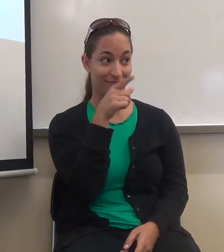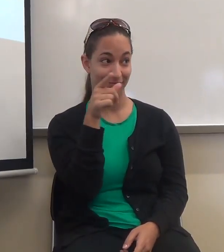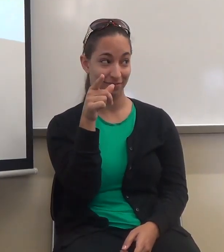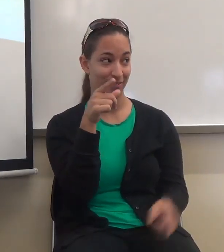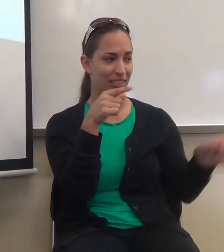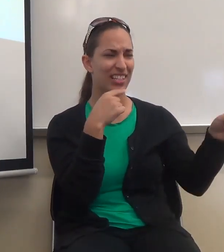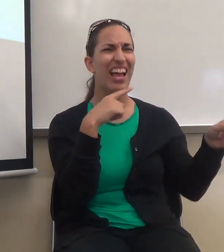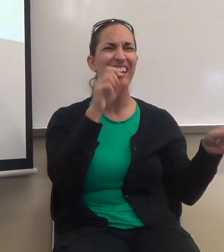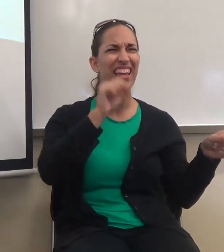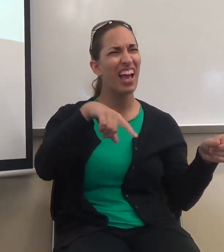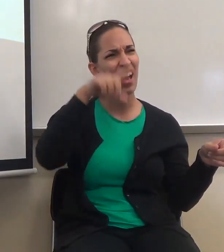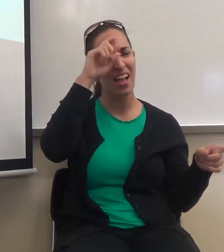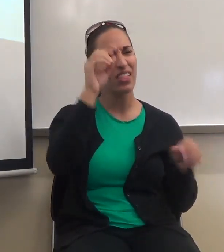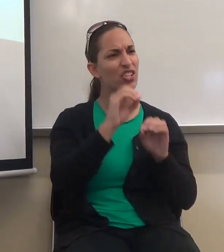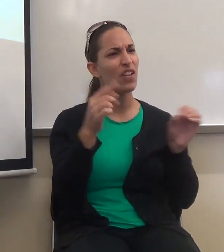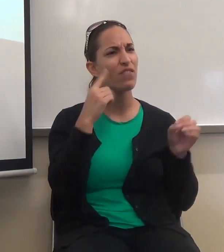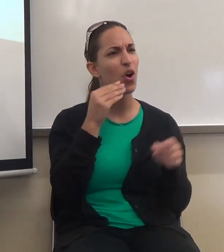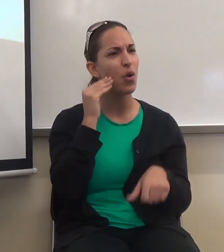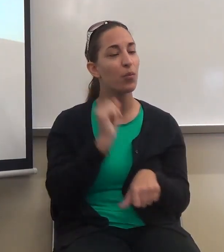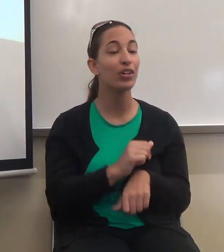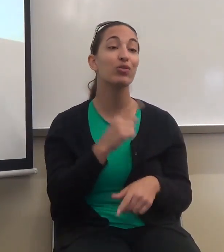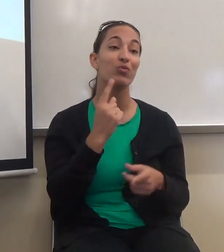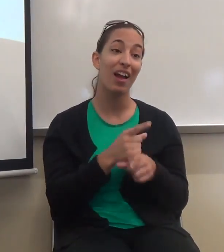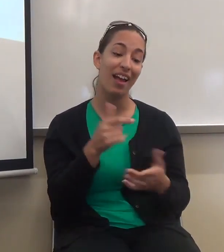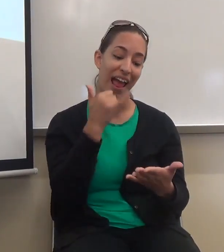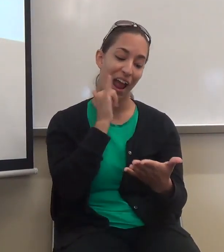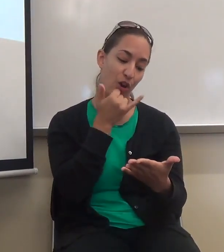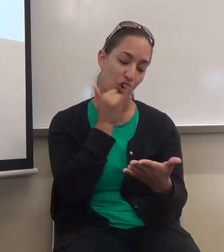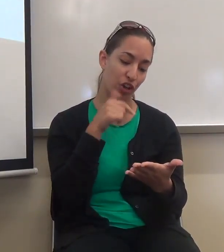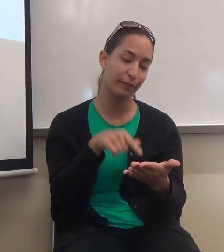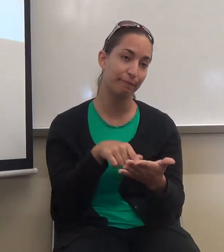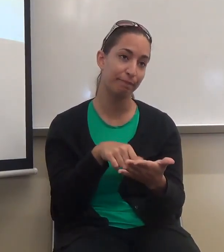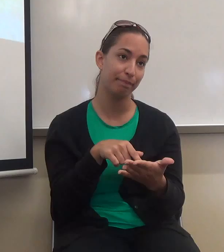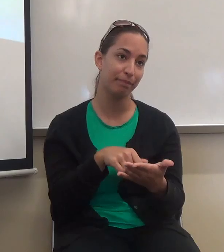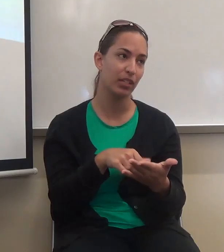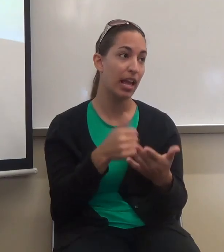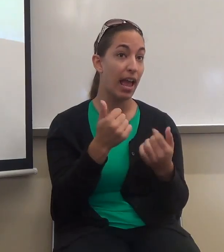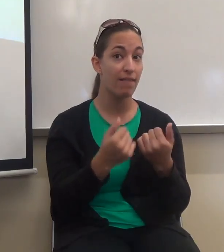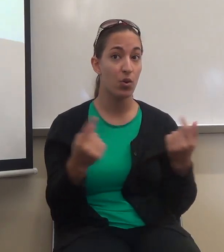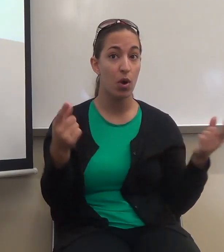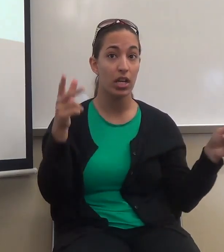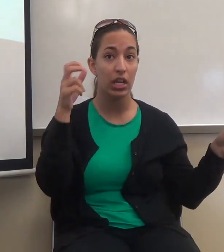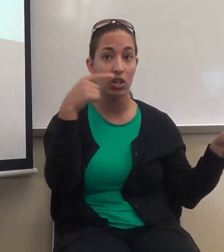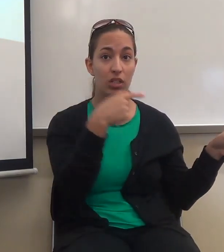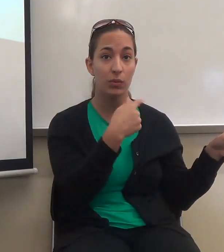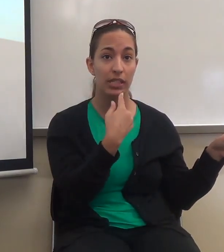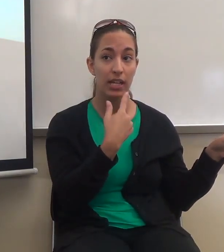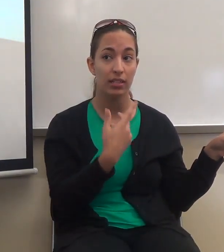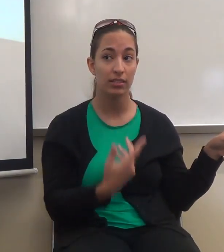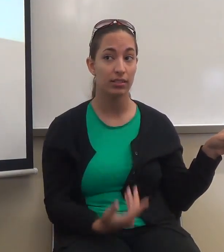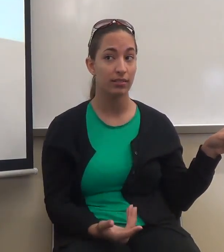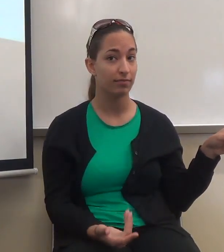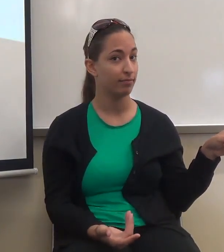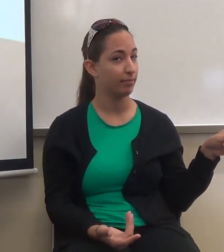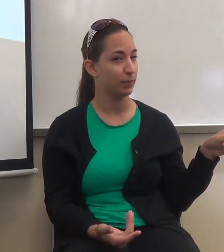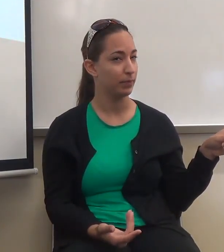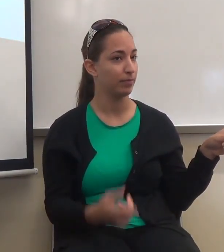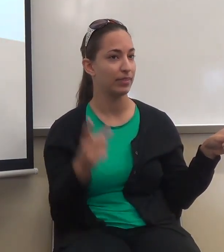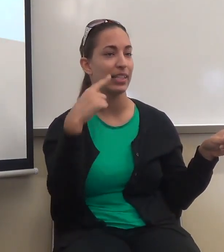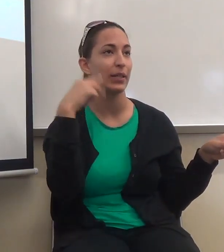Yes, good. There's an error. All right. Did everyone hear what Brian said? No.